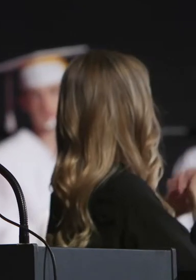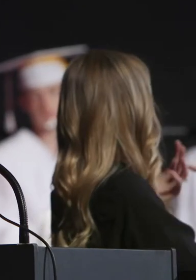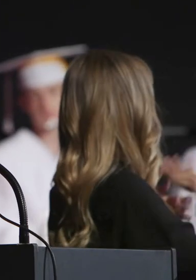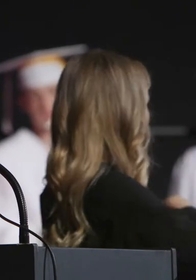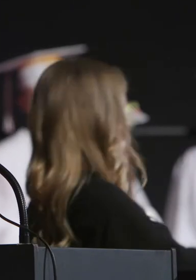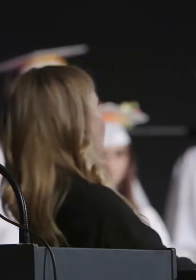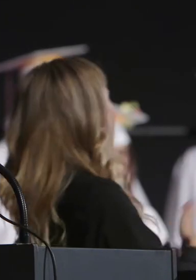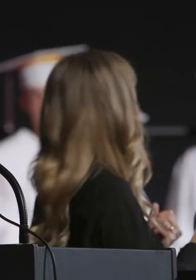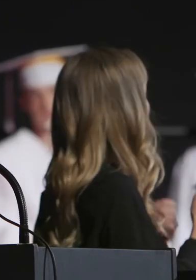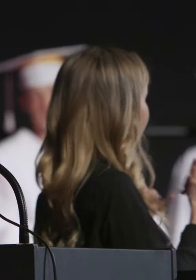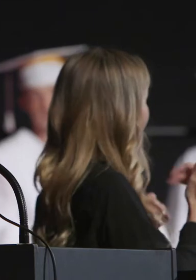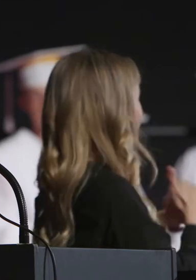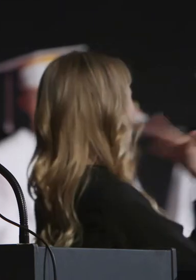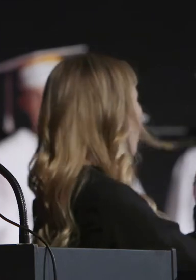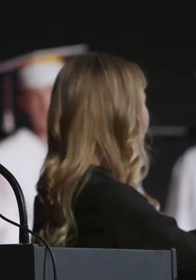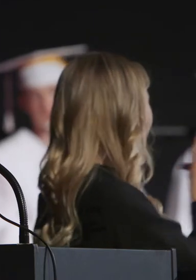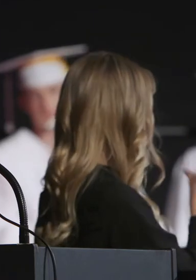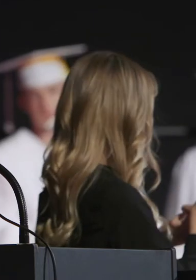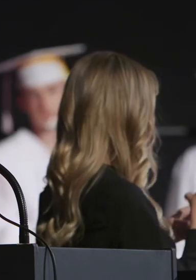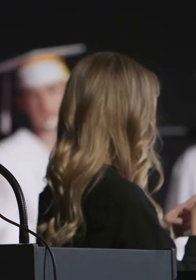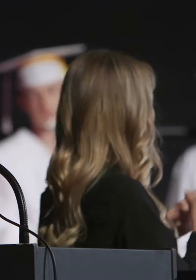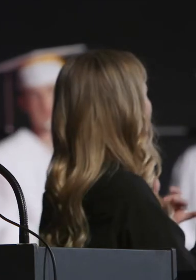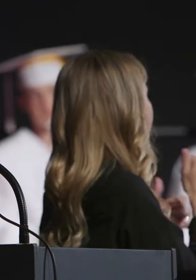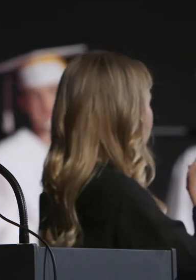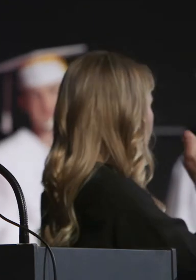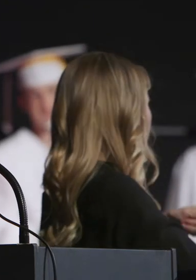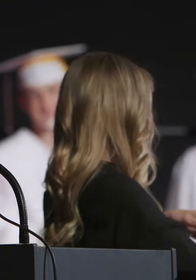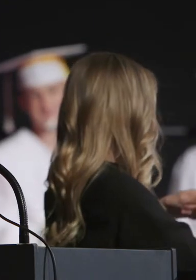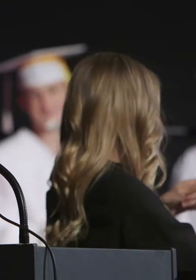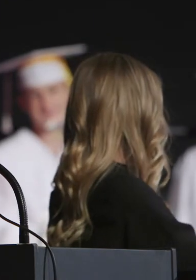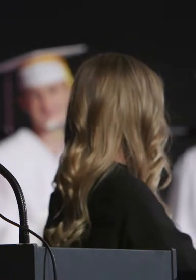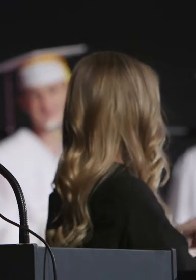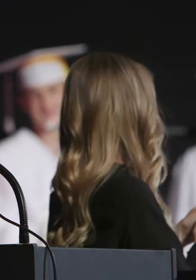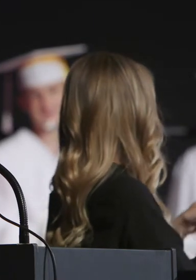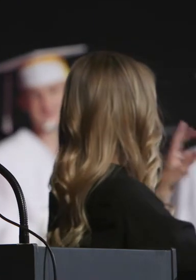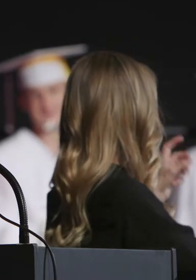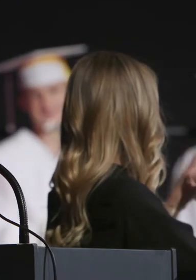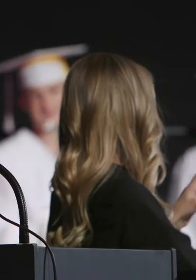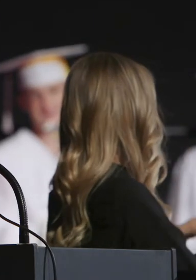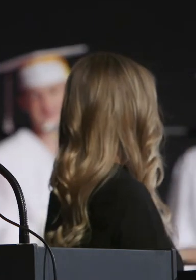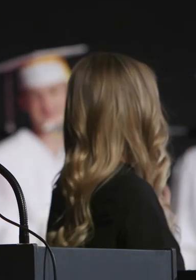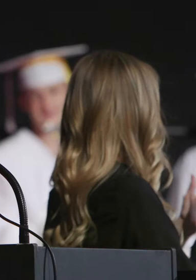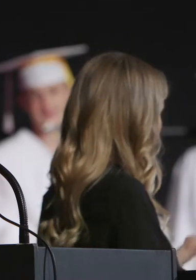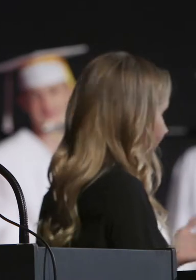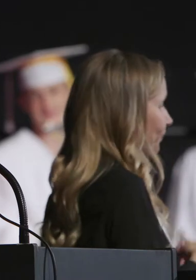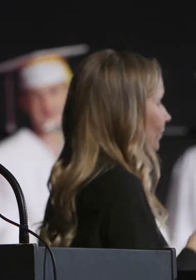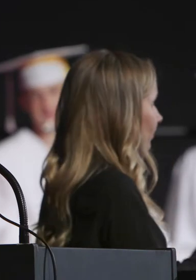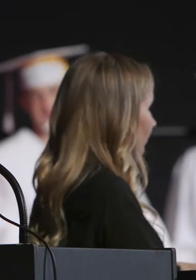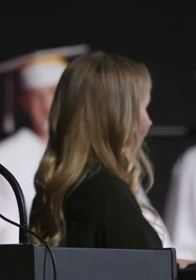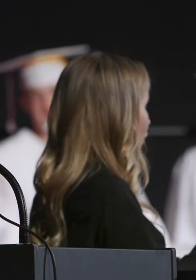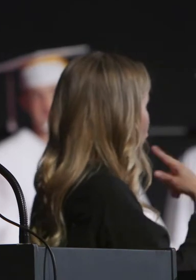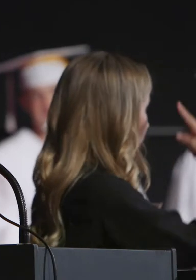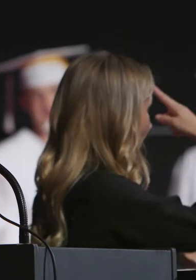words, so I should wrap up with one last quote from a children's literature book. You have brains in your head. You have feet in your shoes. You can steer yourself